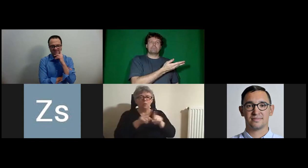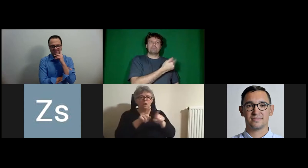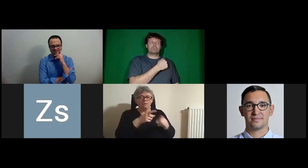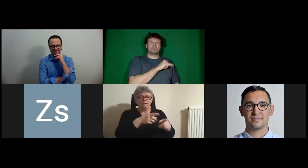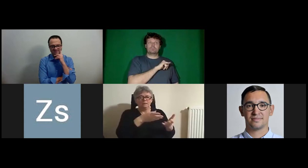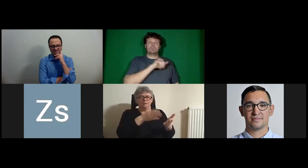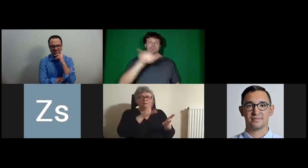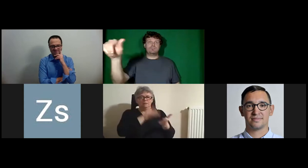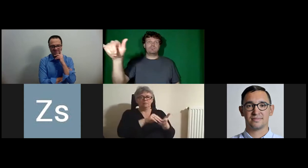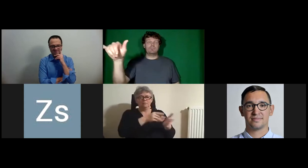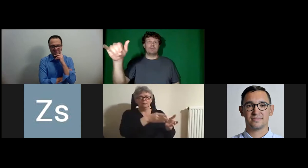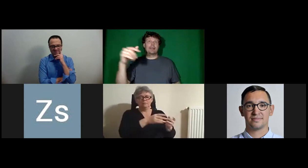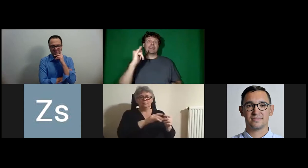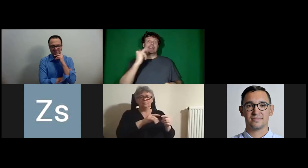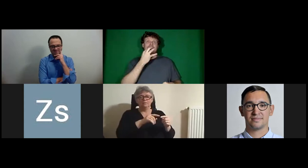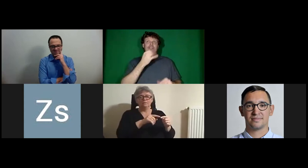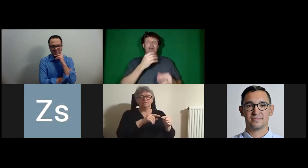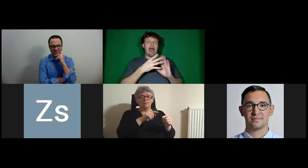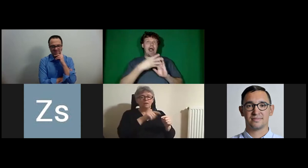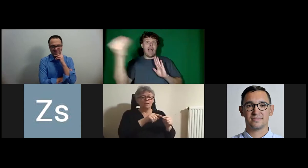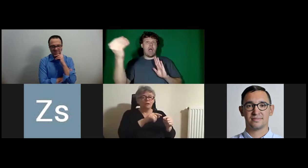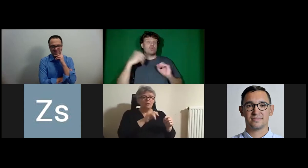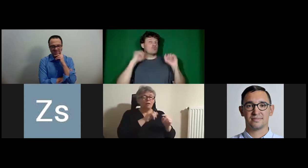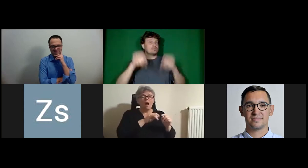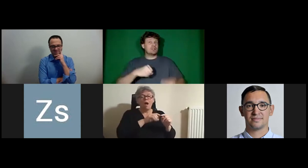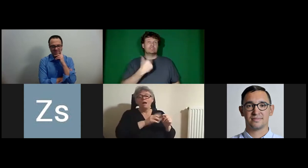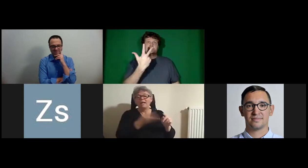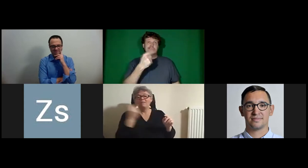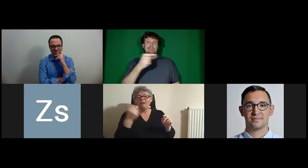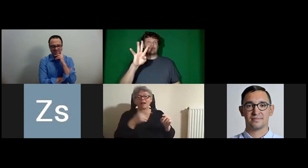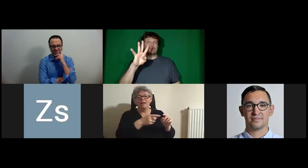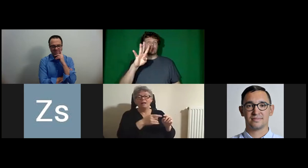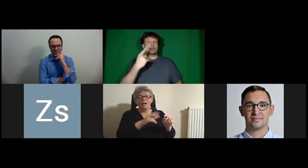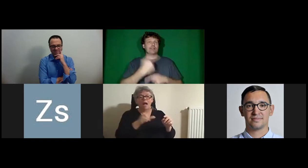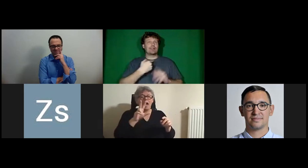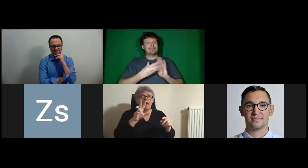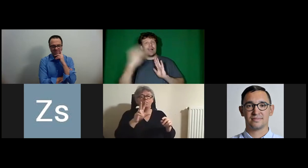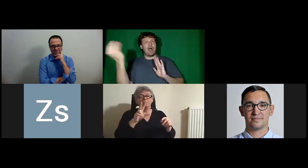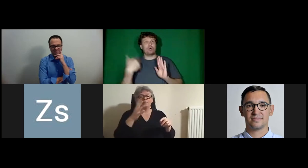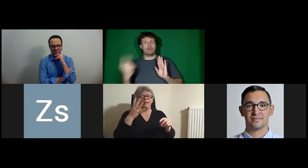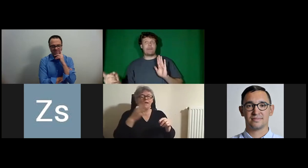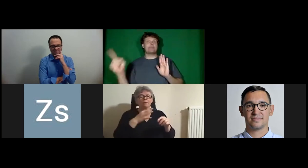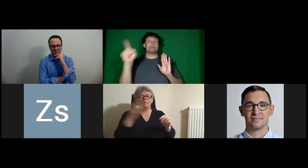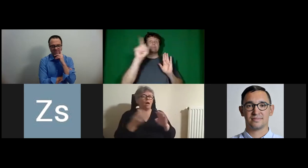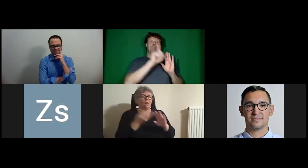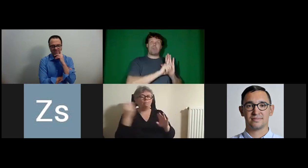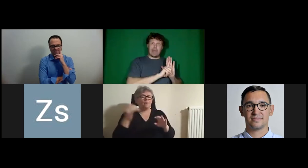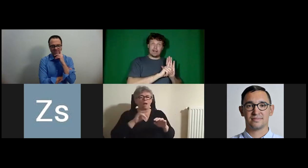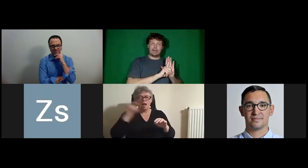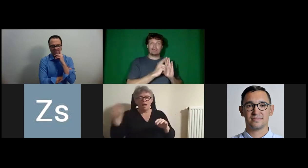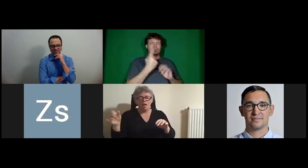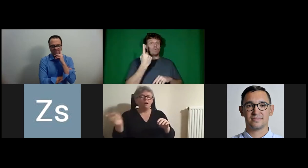time. So even though it was my home country, I was still constantly flying. And I had to leave